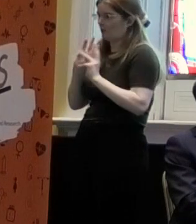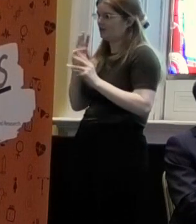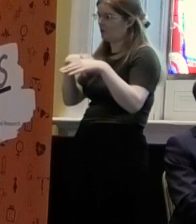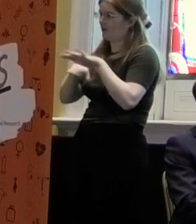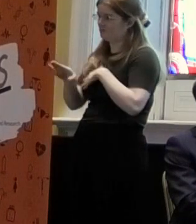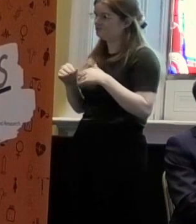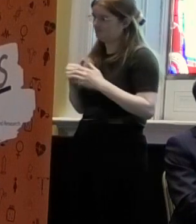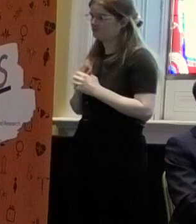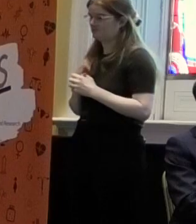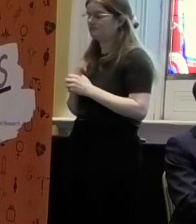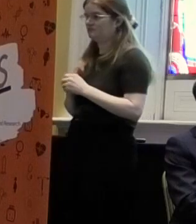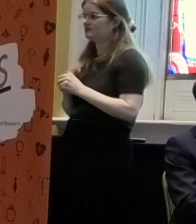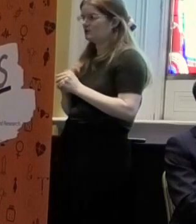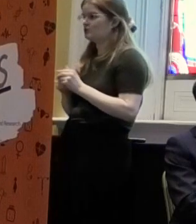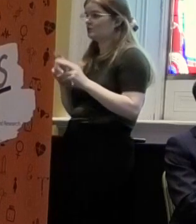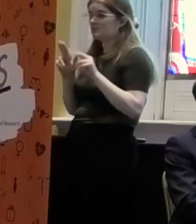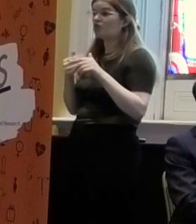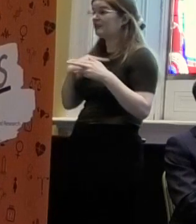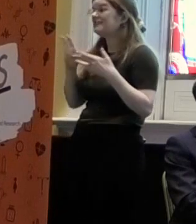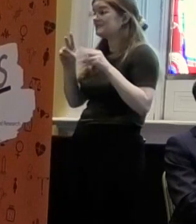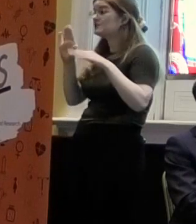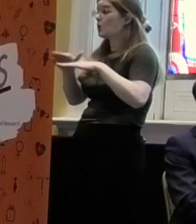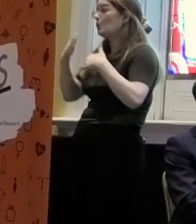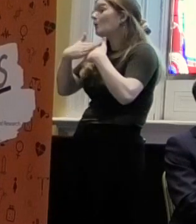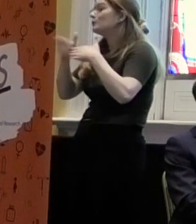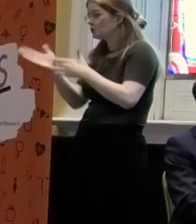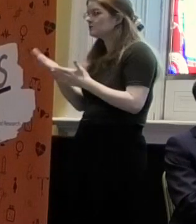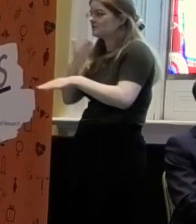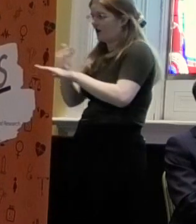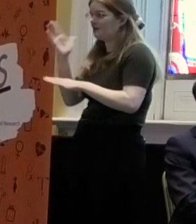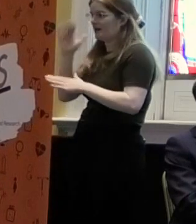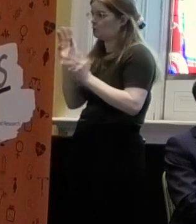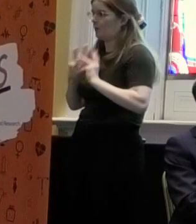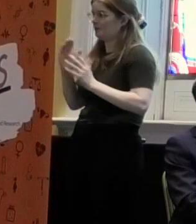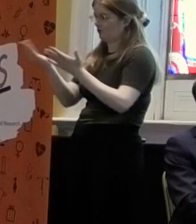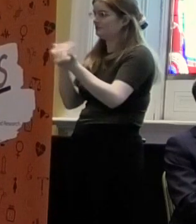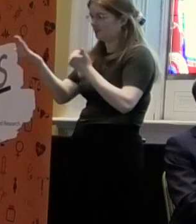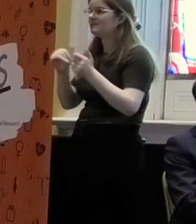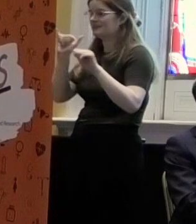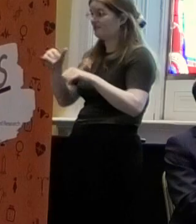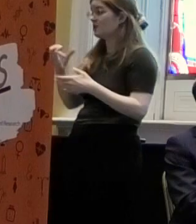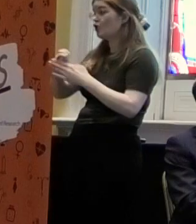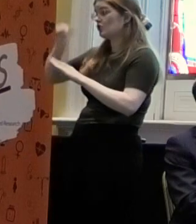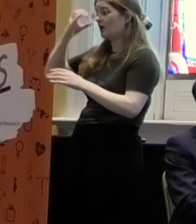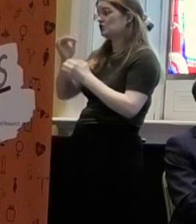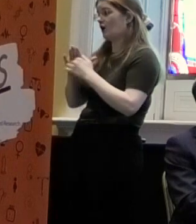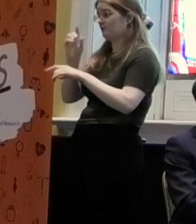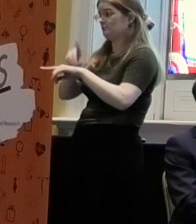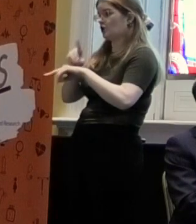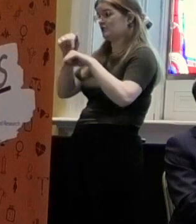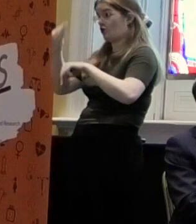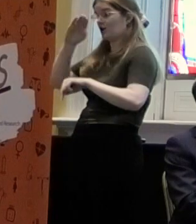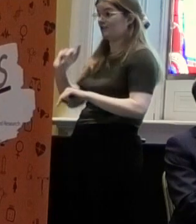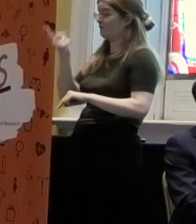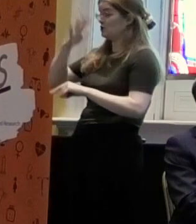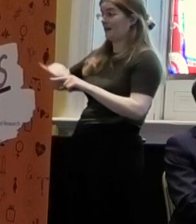about the female aspect of it, but it is. They kind of opened the back door somewhere. And all of these women write in, and the College of Physicians in Ireland is the first place to allow